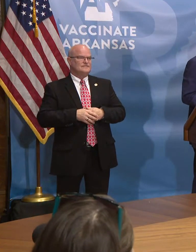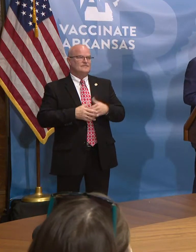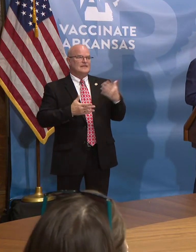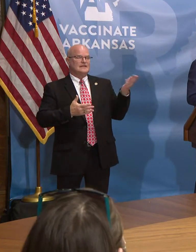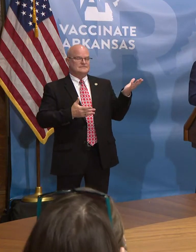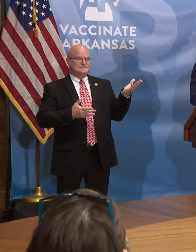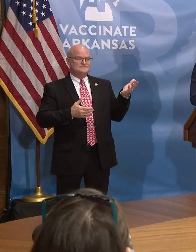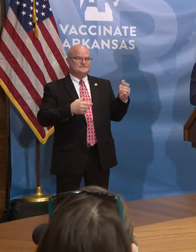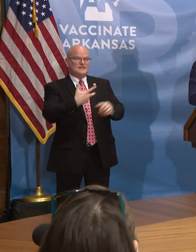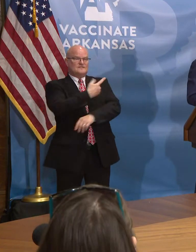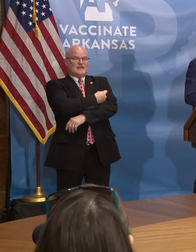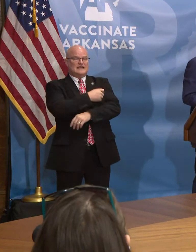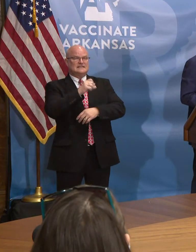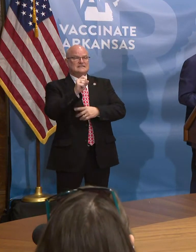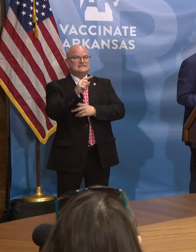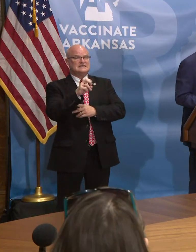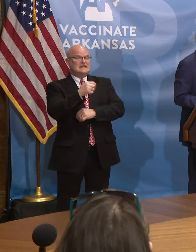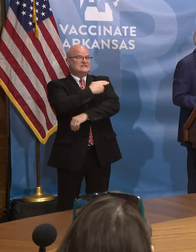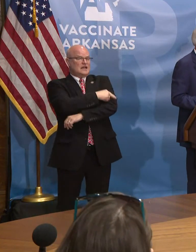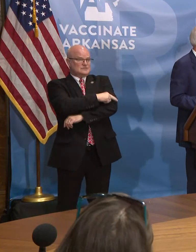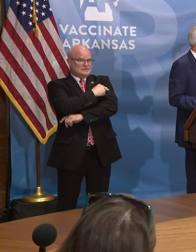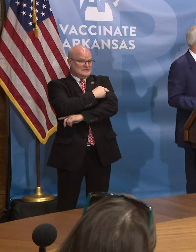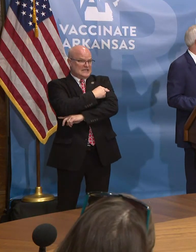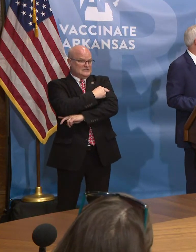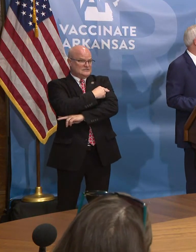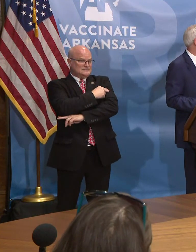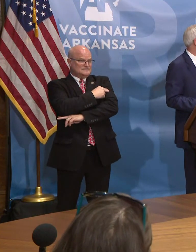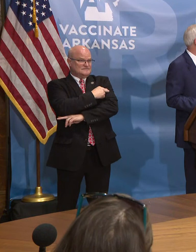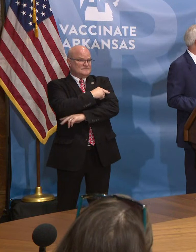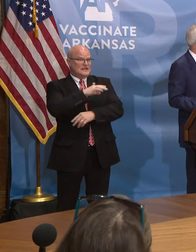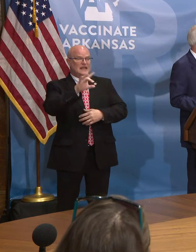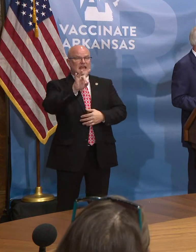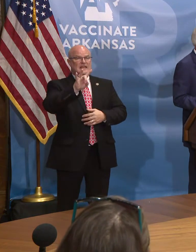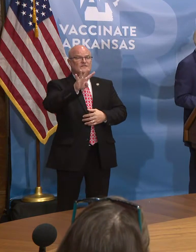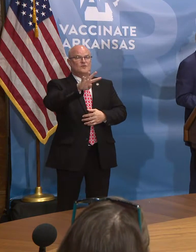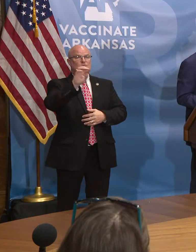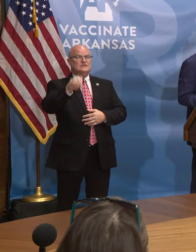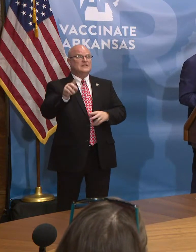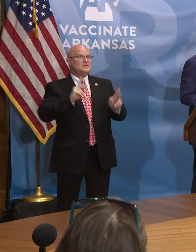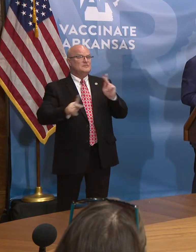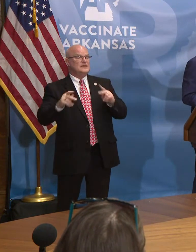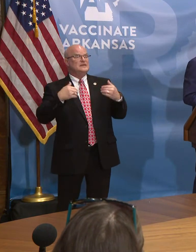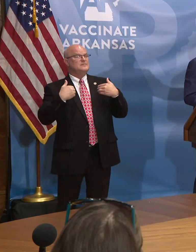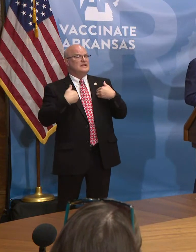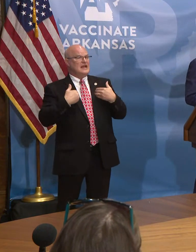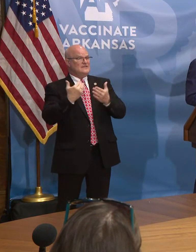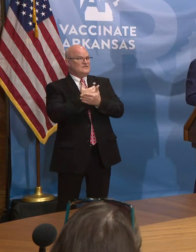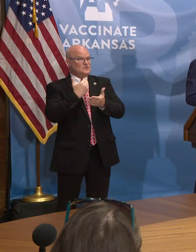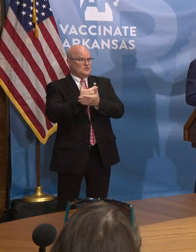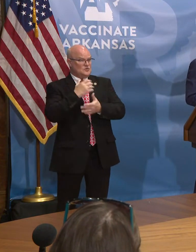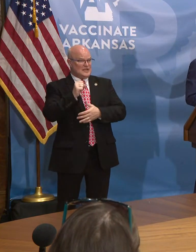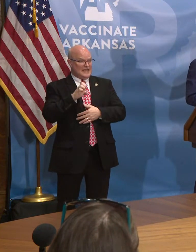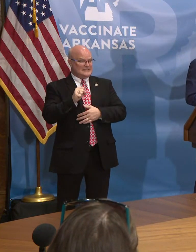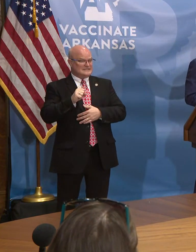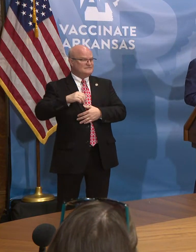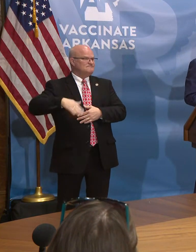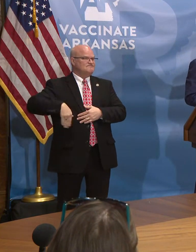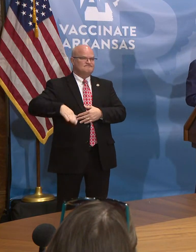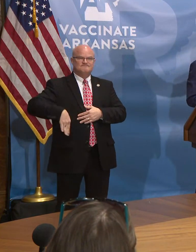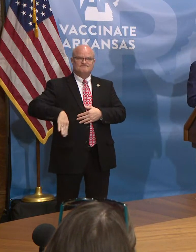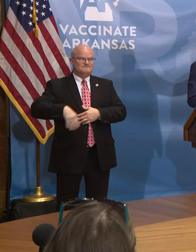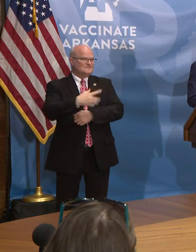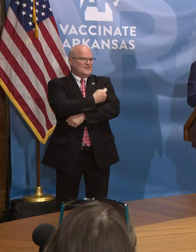at vaccination status and hospitalizations, 84% of those that have new cases are not